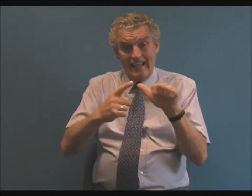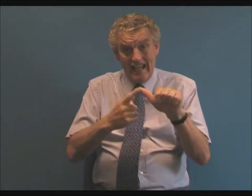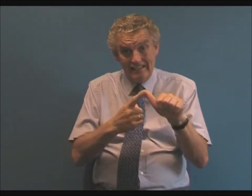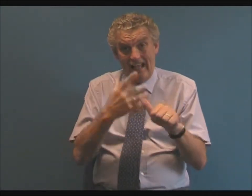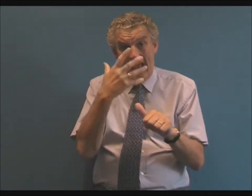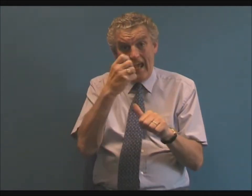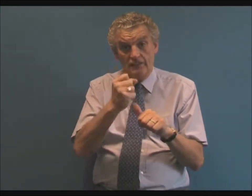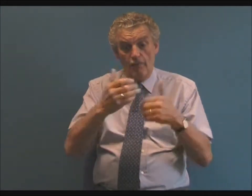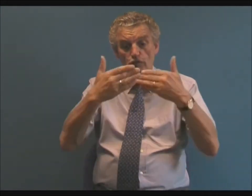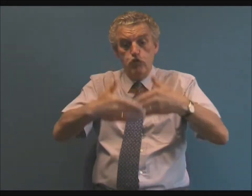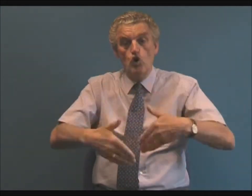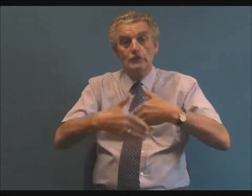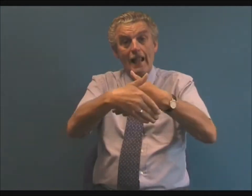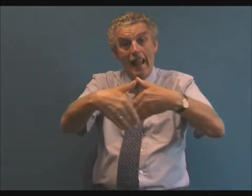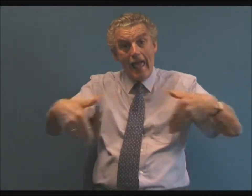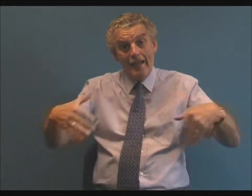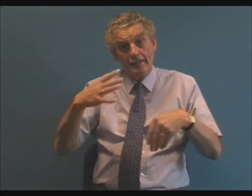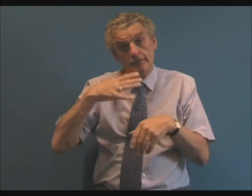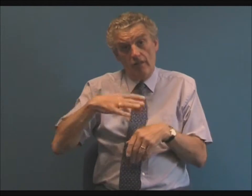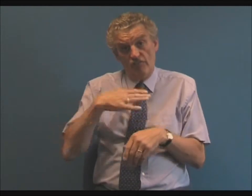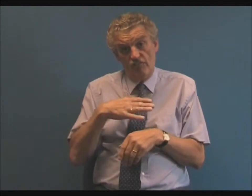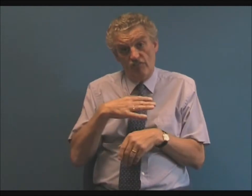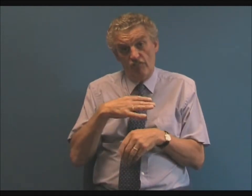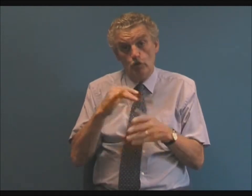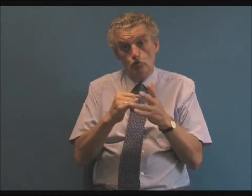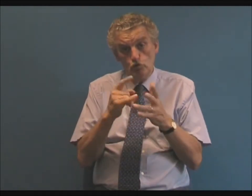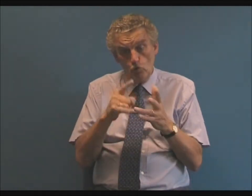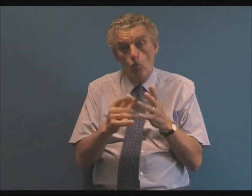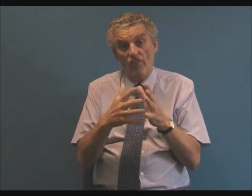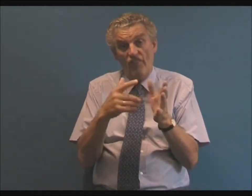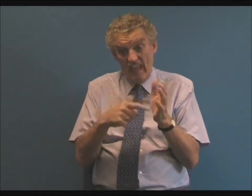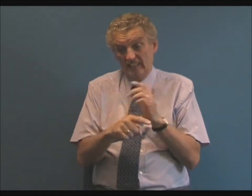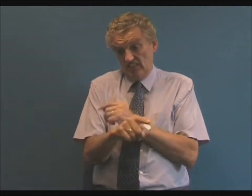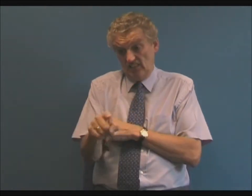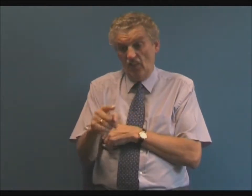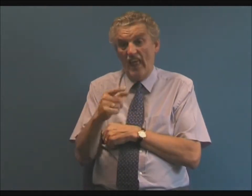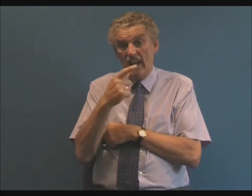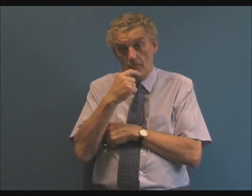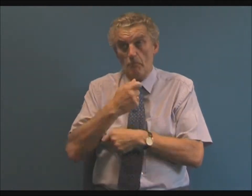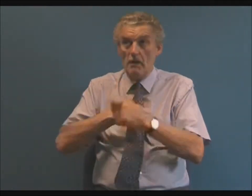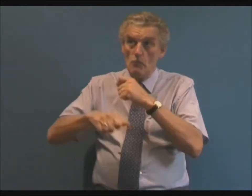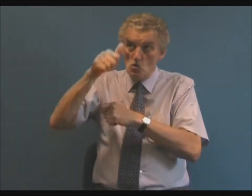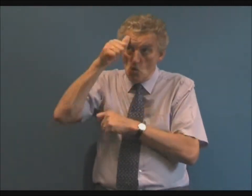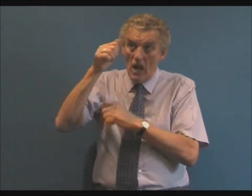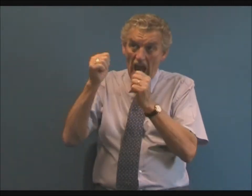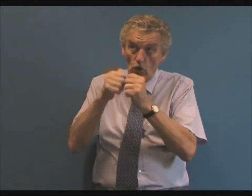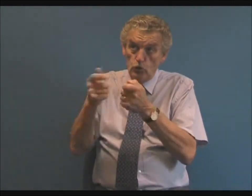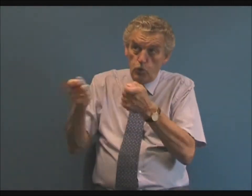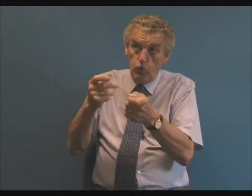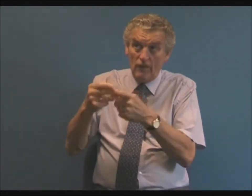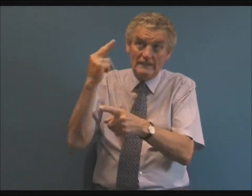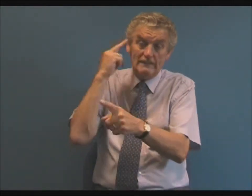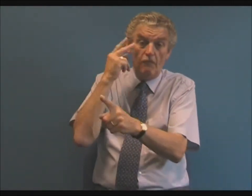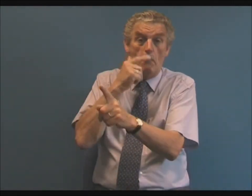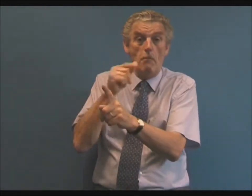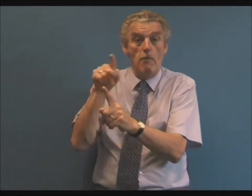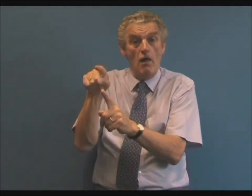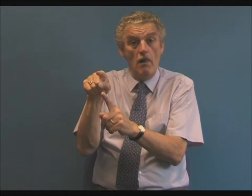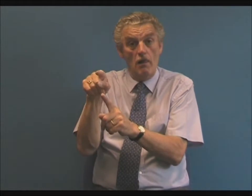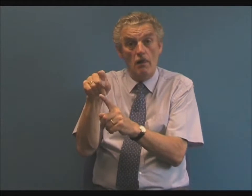you need is to create deaf awareness training for your frontline staff so that they